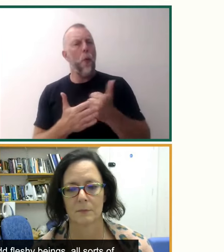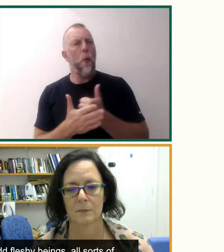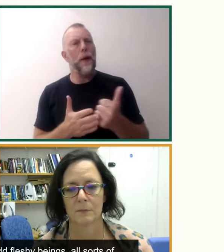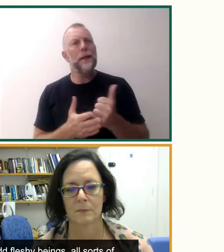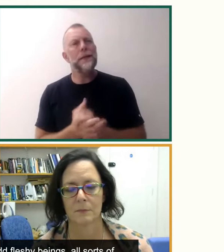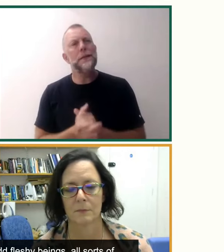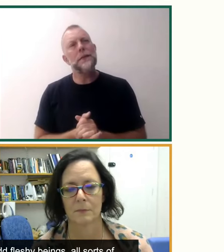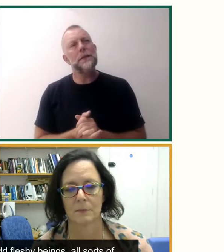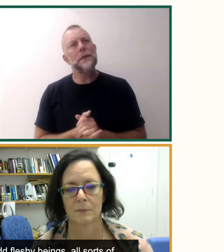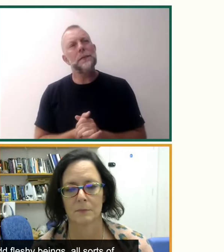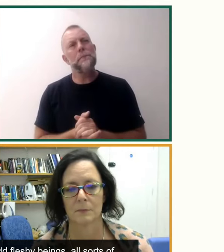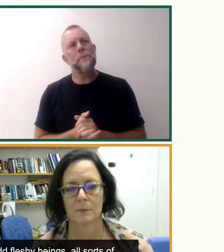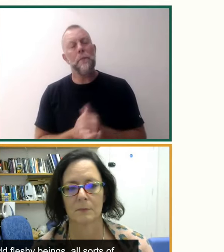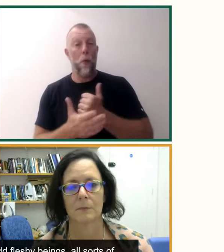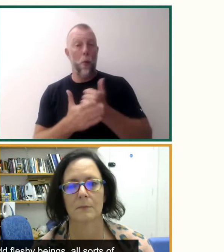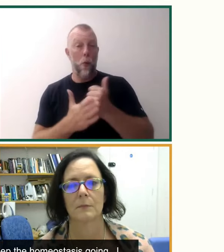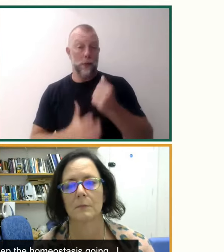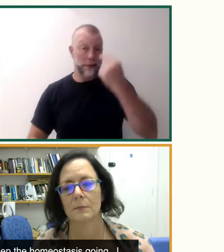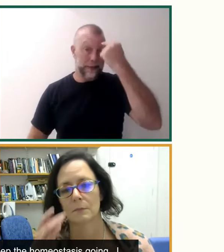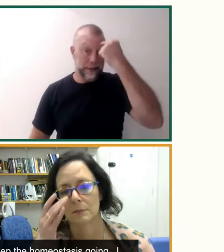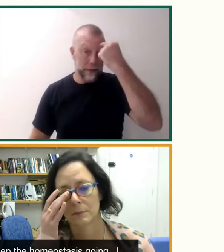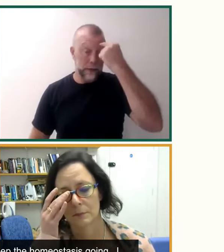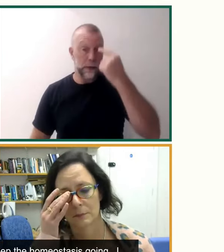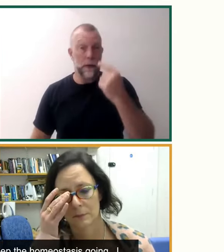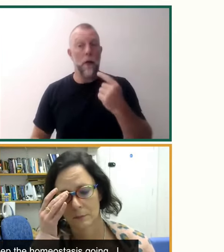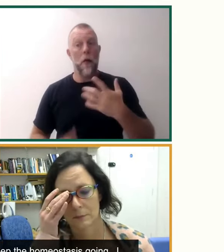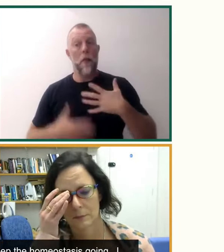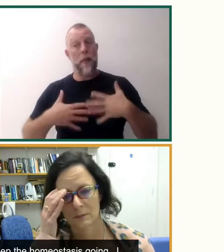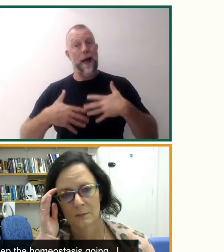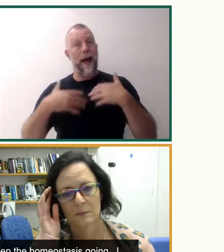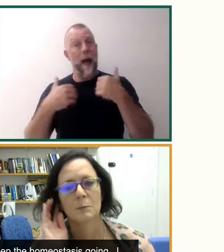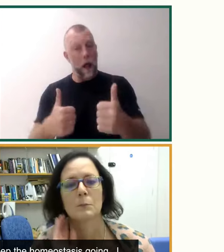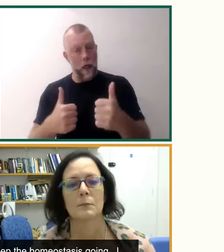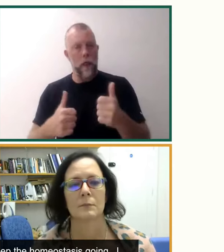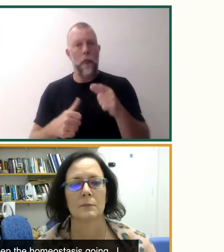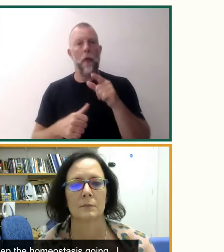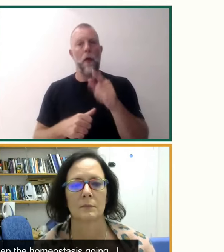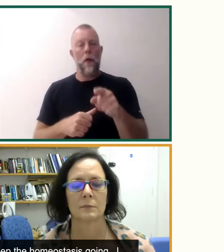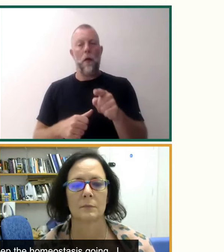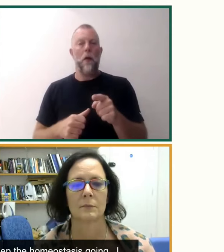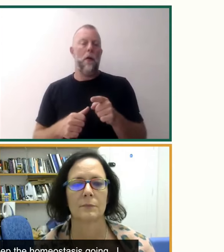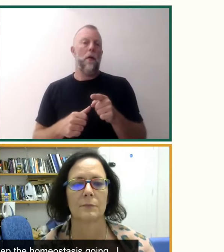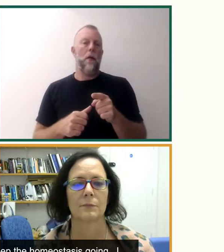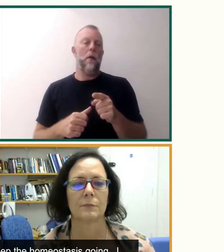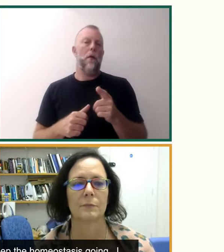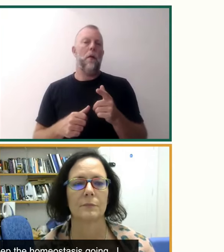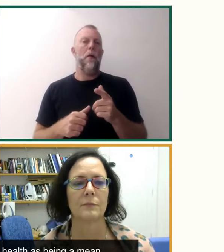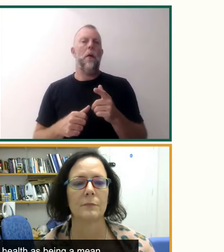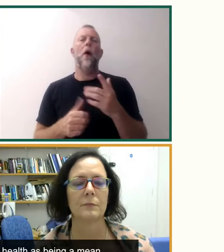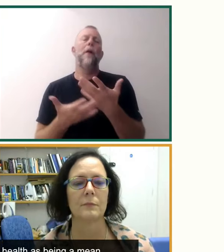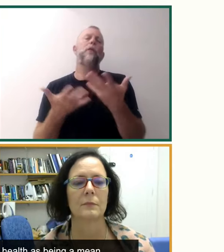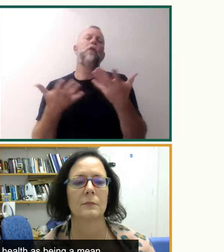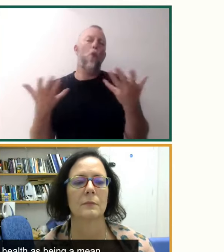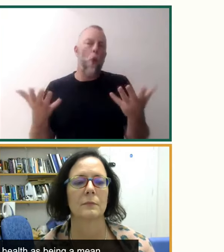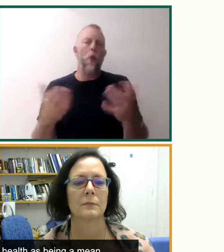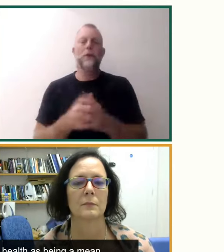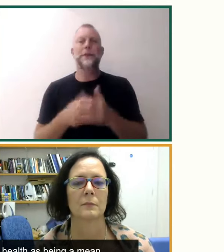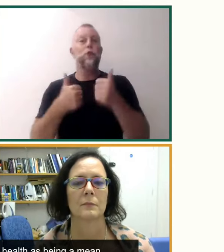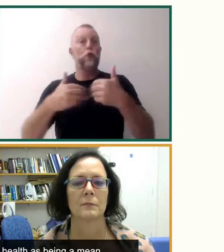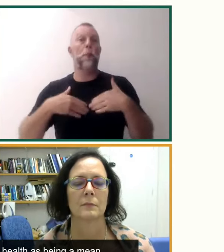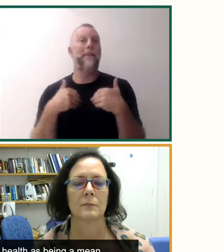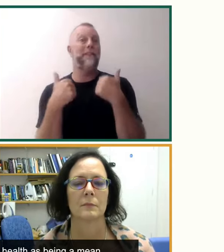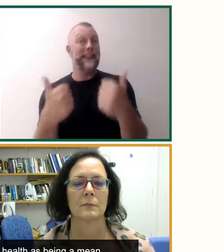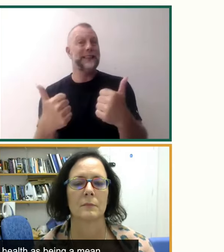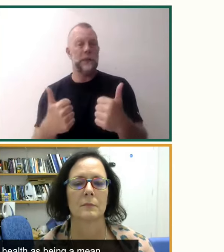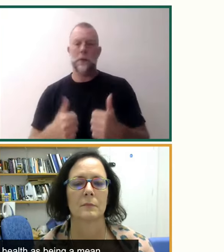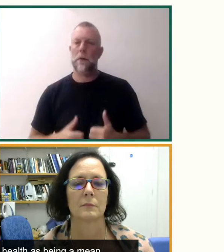So I always like to think about that, the health as being a mean between these kinds of extremes. You know, of course, it's good to be fit and healthy. It's